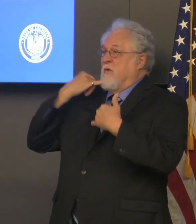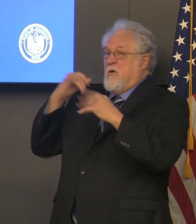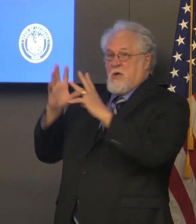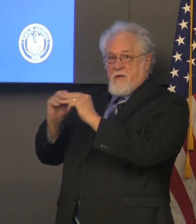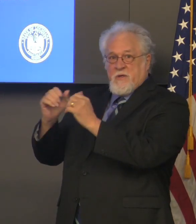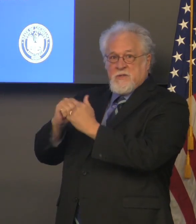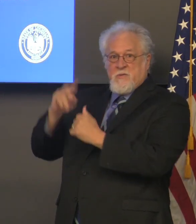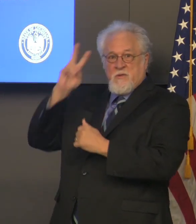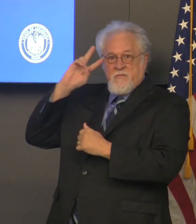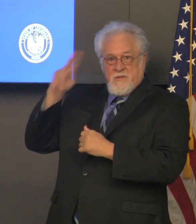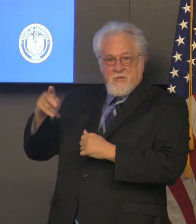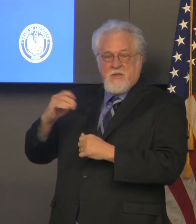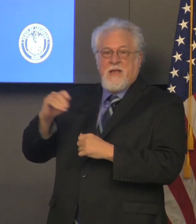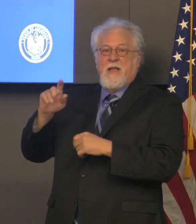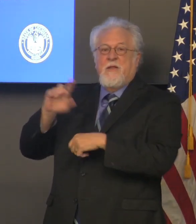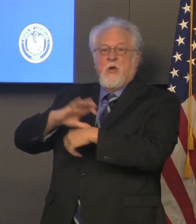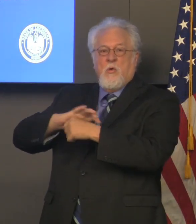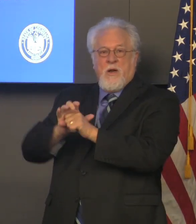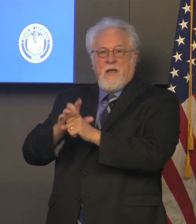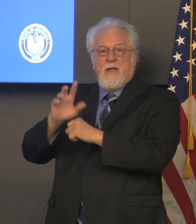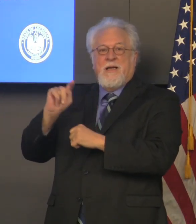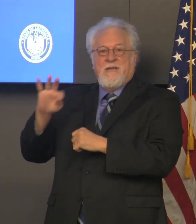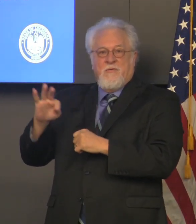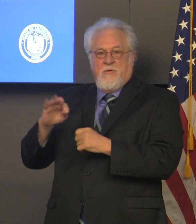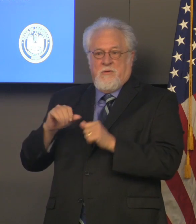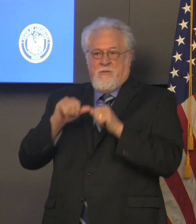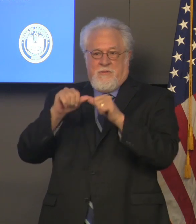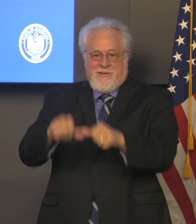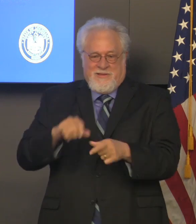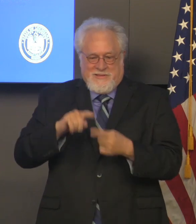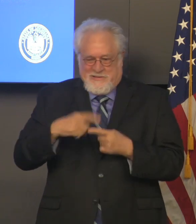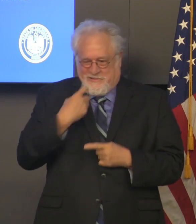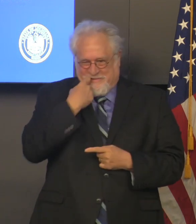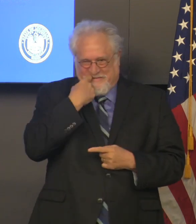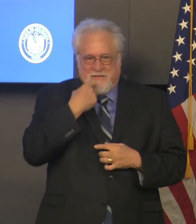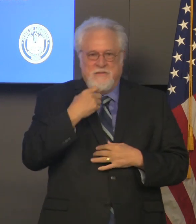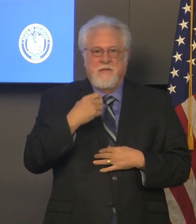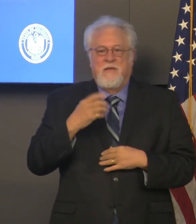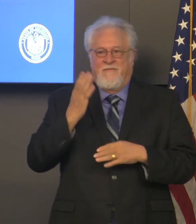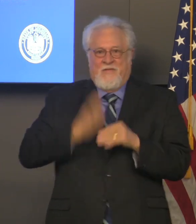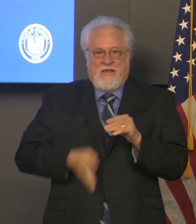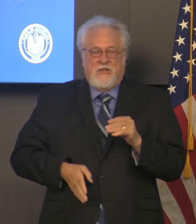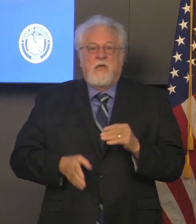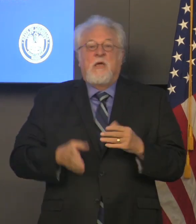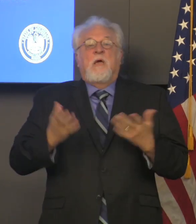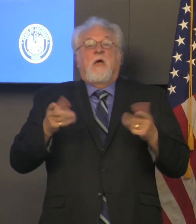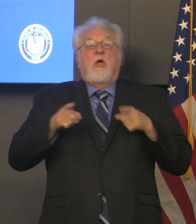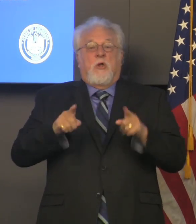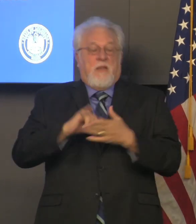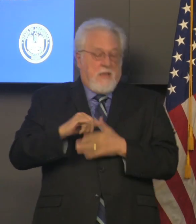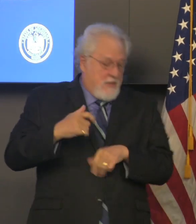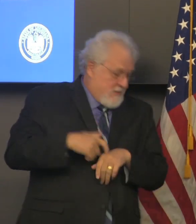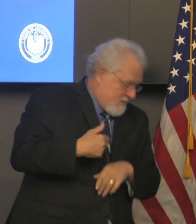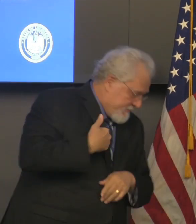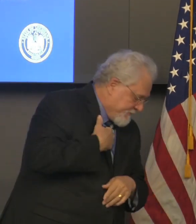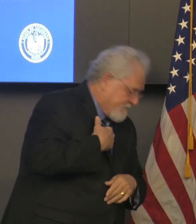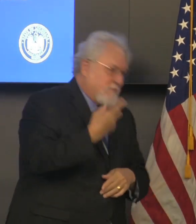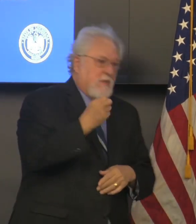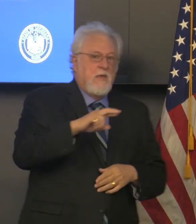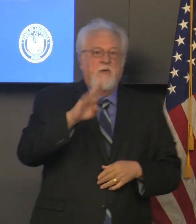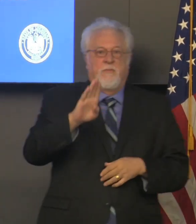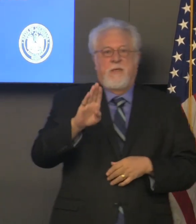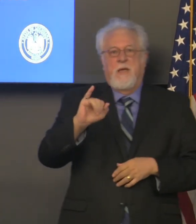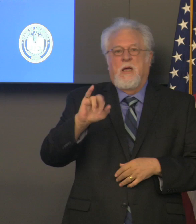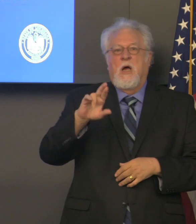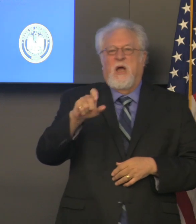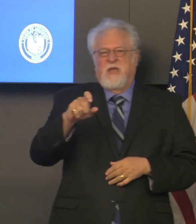Coronavirus Task Force that lasted until a few moments ago, during which Dr. Birx, of